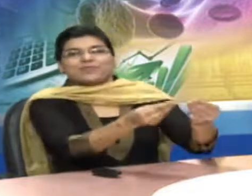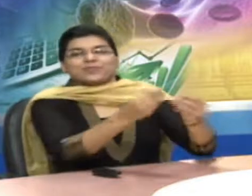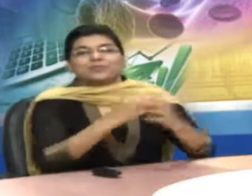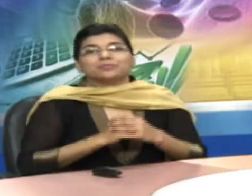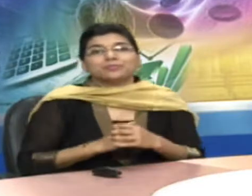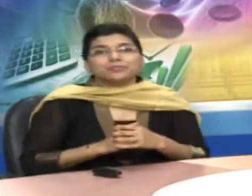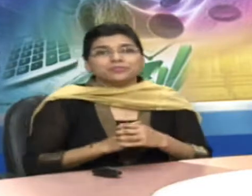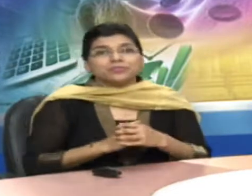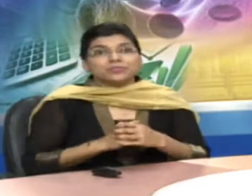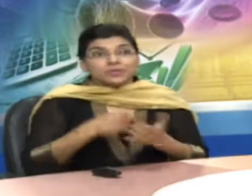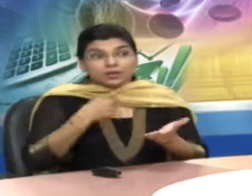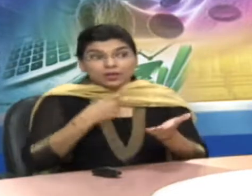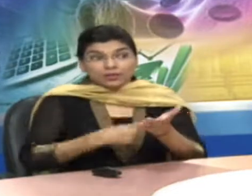I will build one for you."